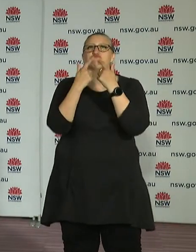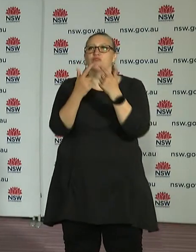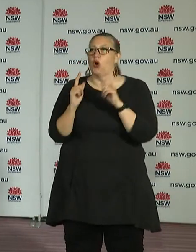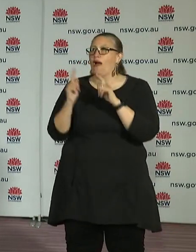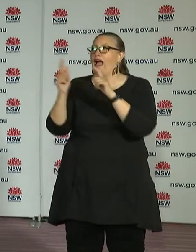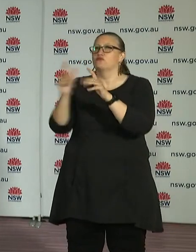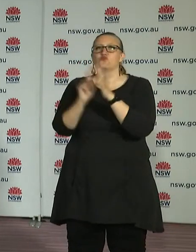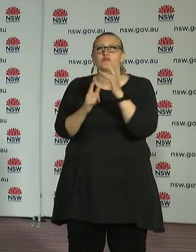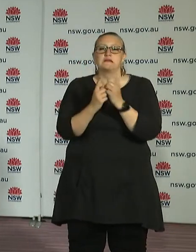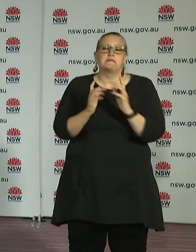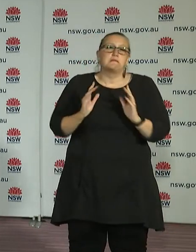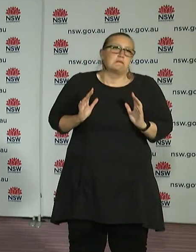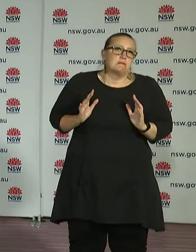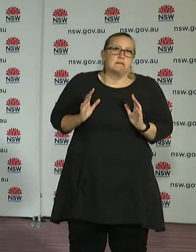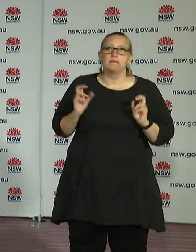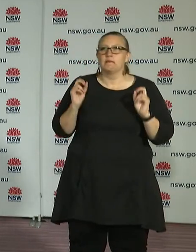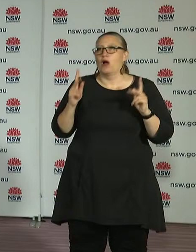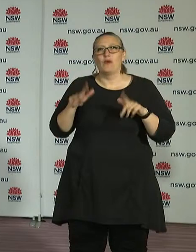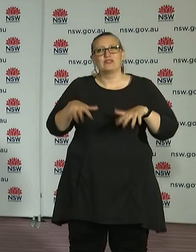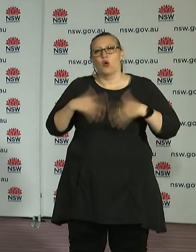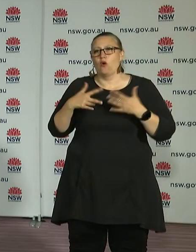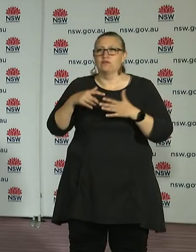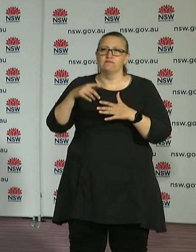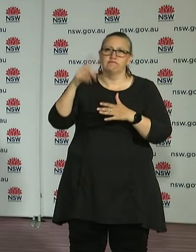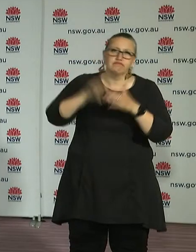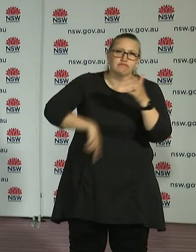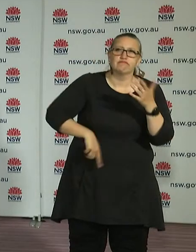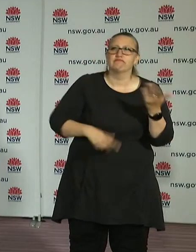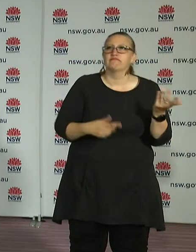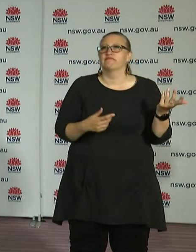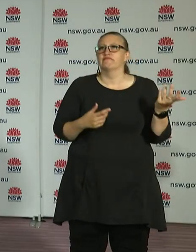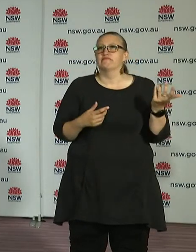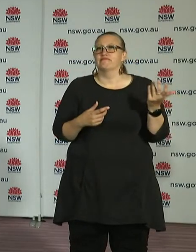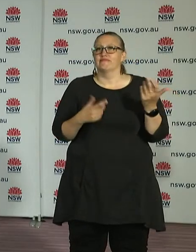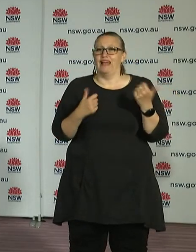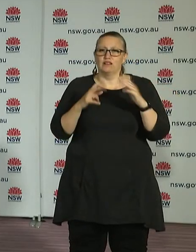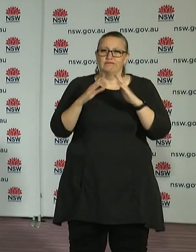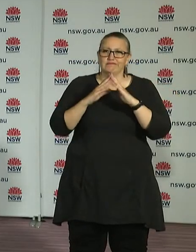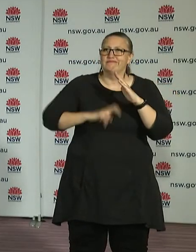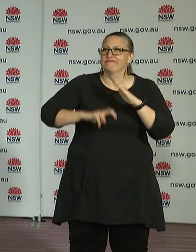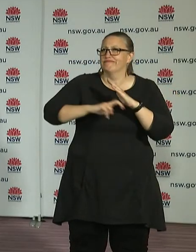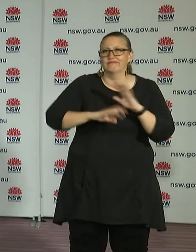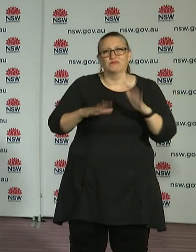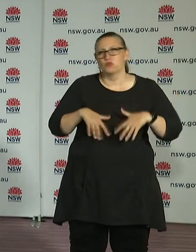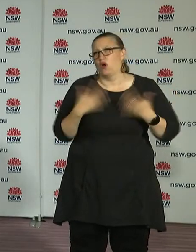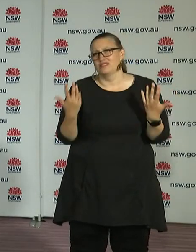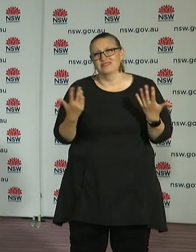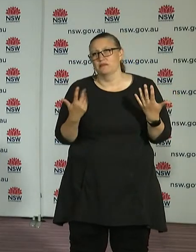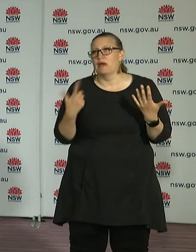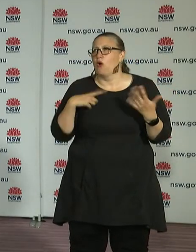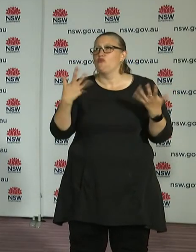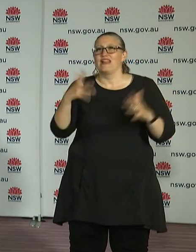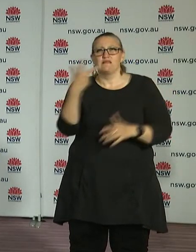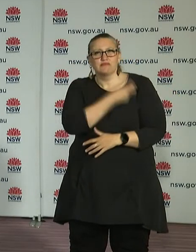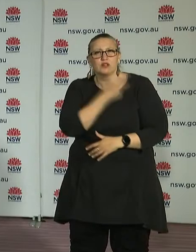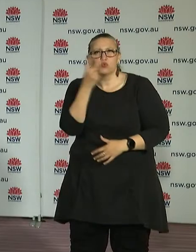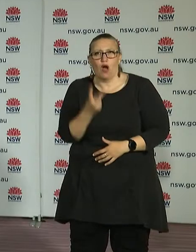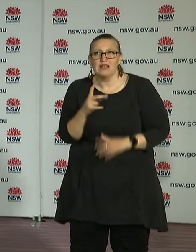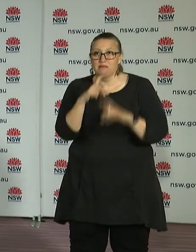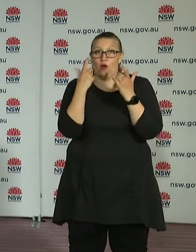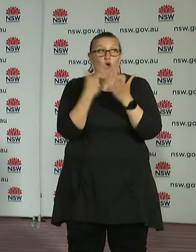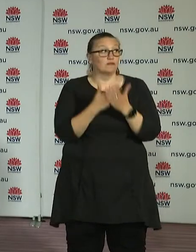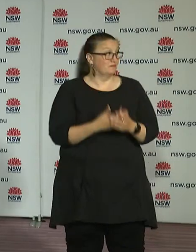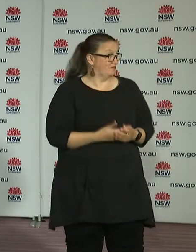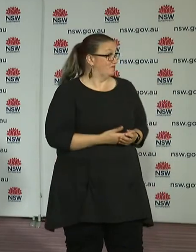really don't do the same sort of level of contact tracing that's been occurring perhaps in the earlier phases in the outbreak. So if you're